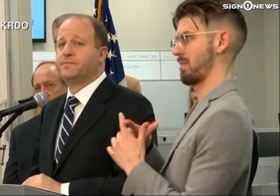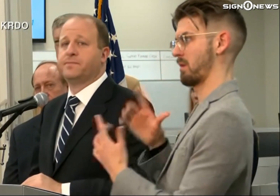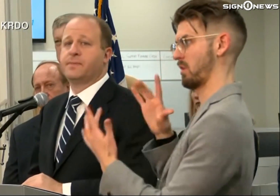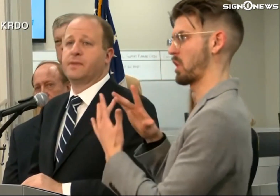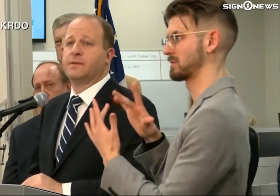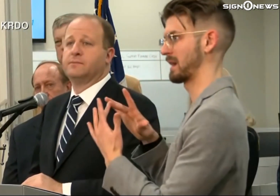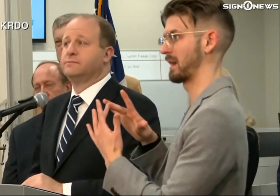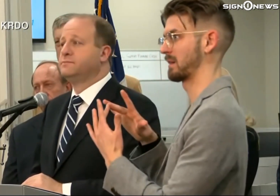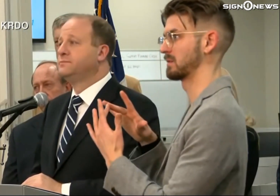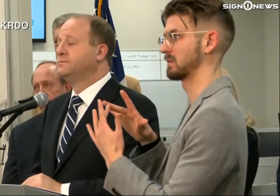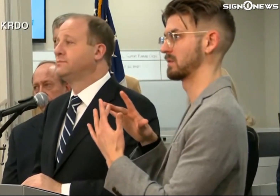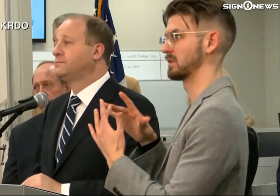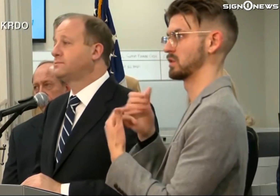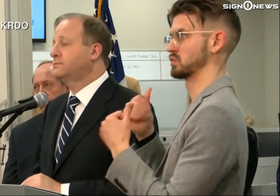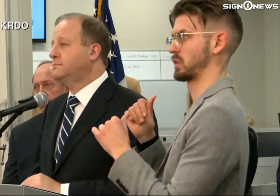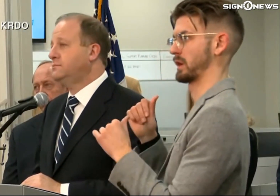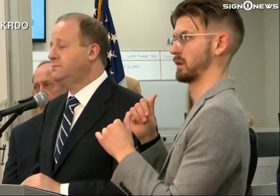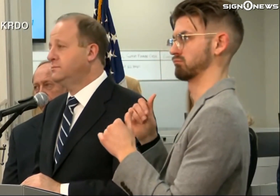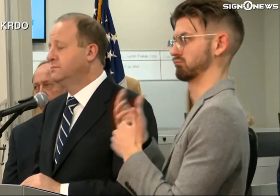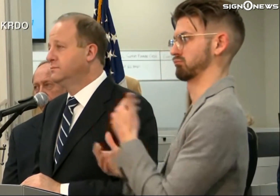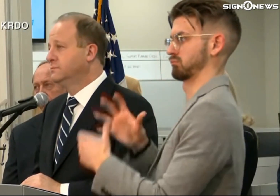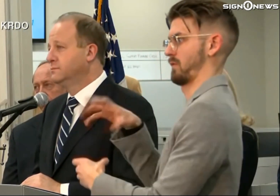them.